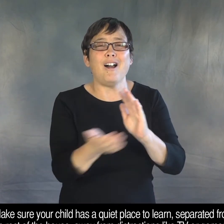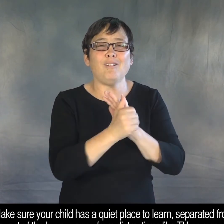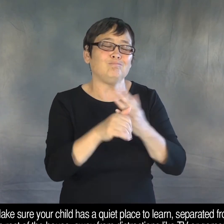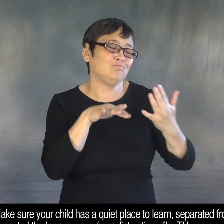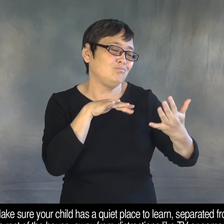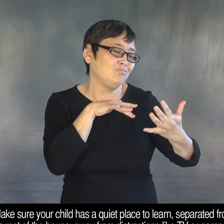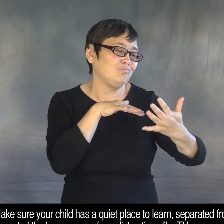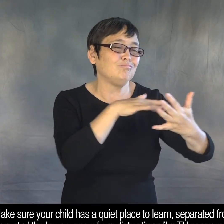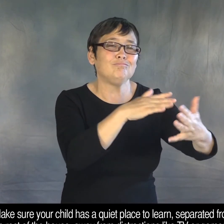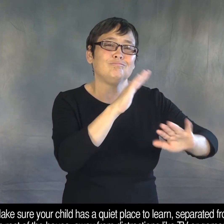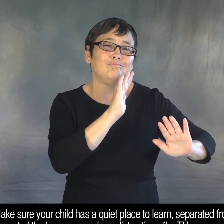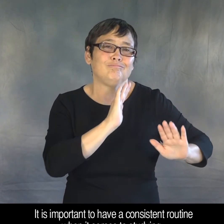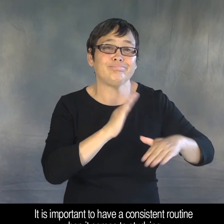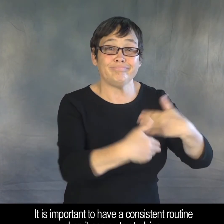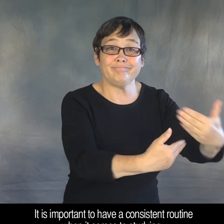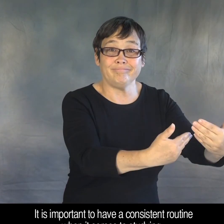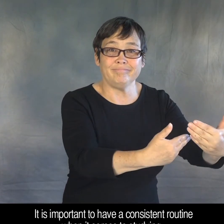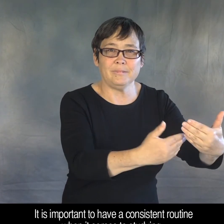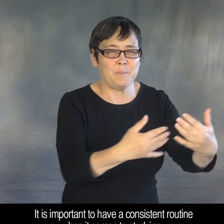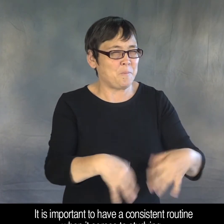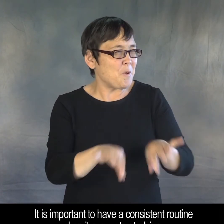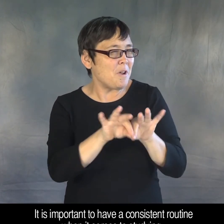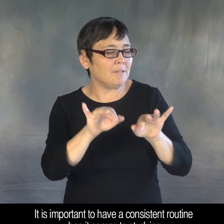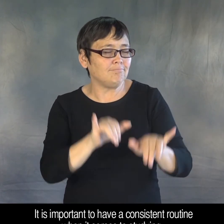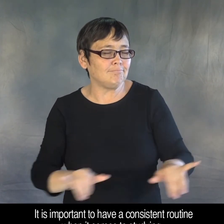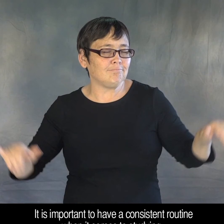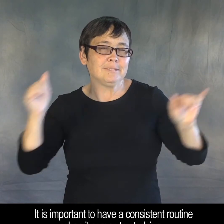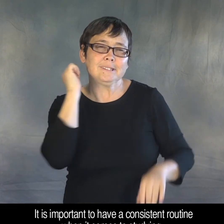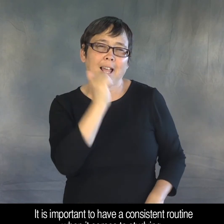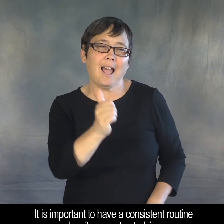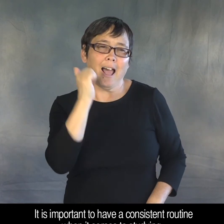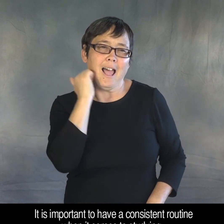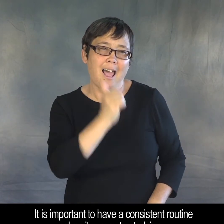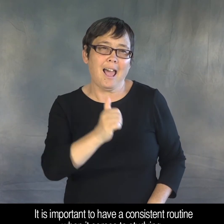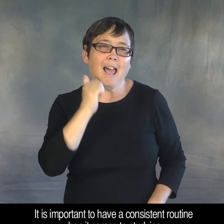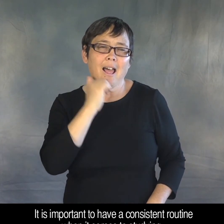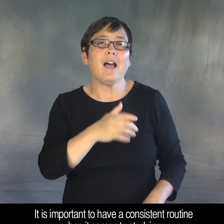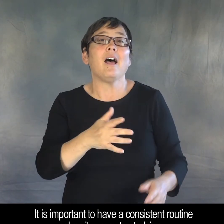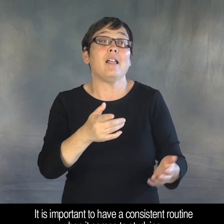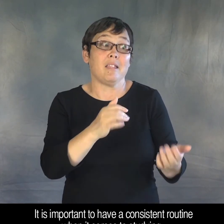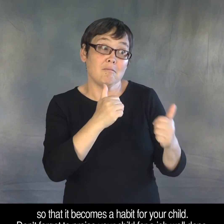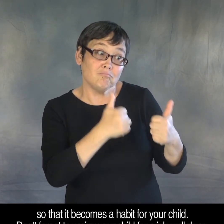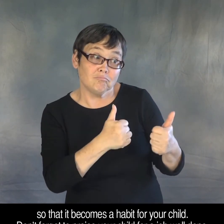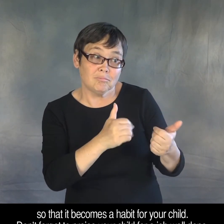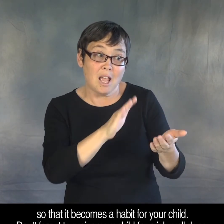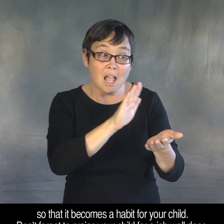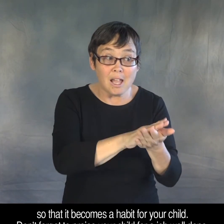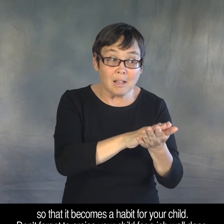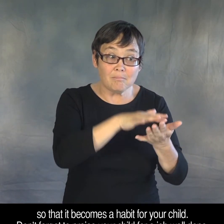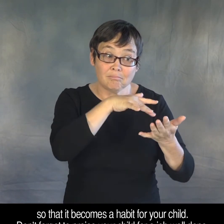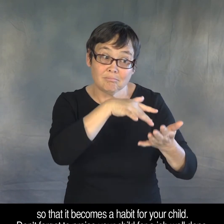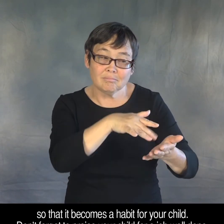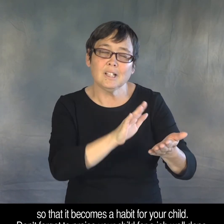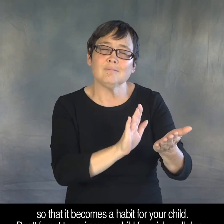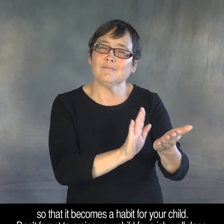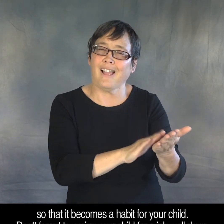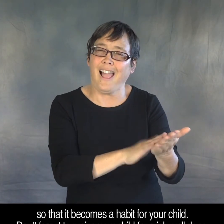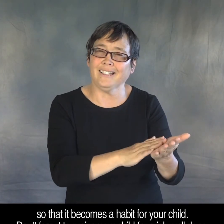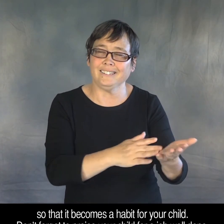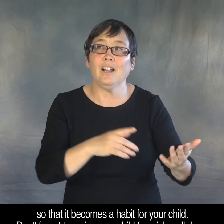or games. It is important to have a consistent routine when it comes to studying, so that it becomes a habit for your child.